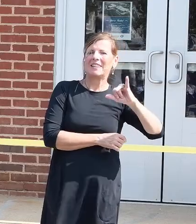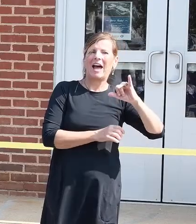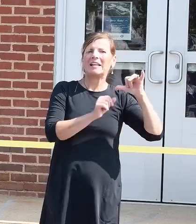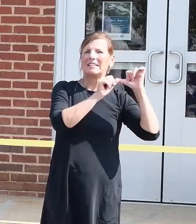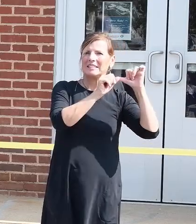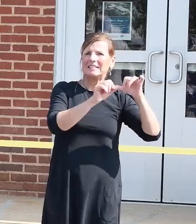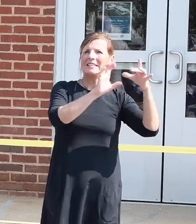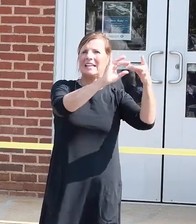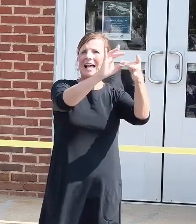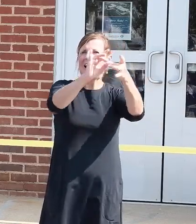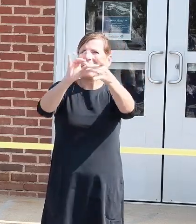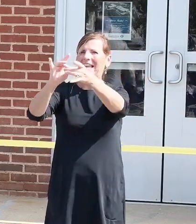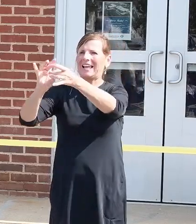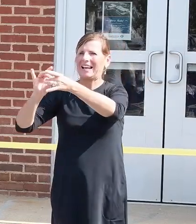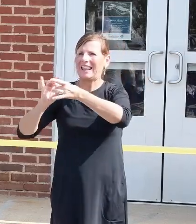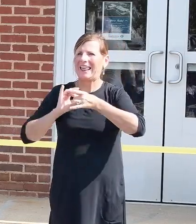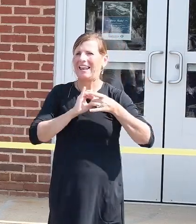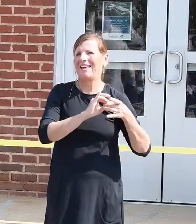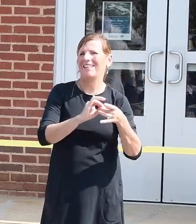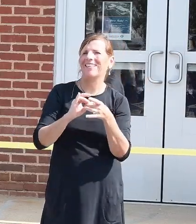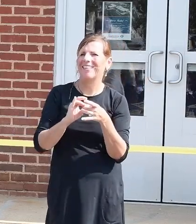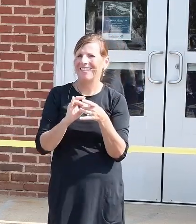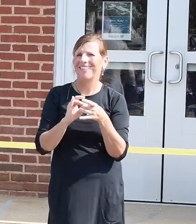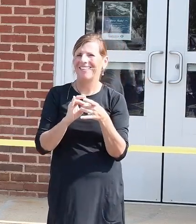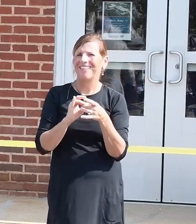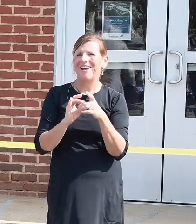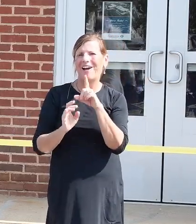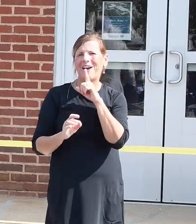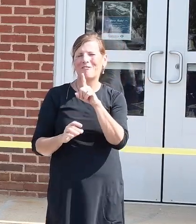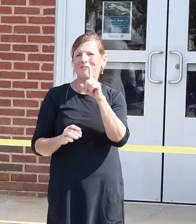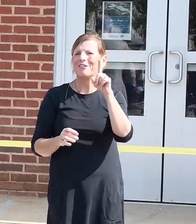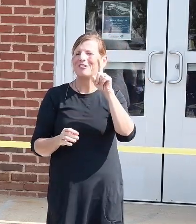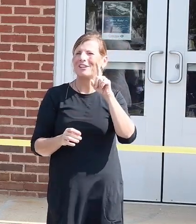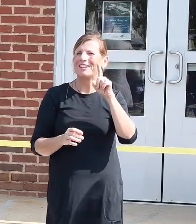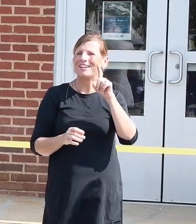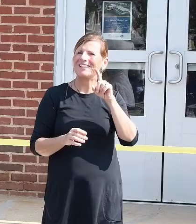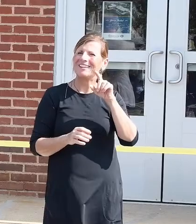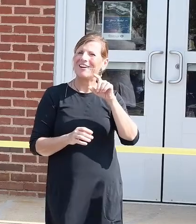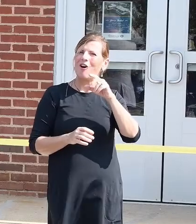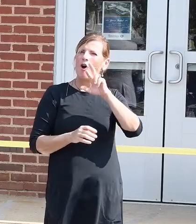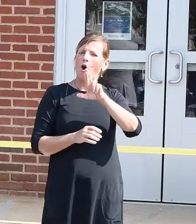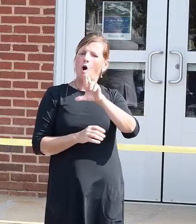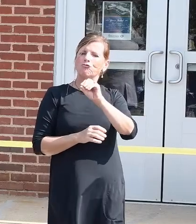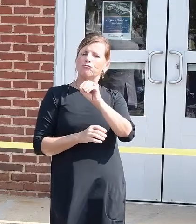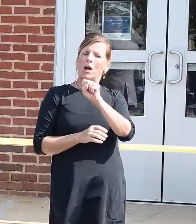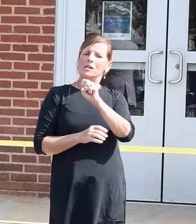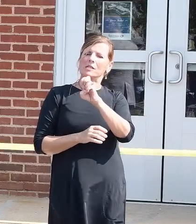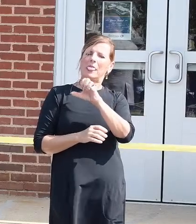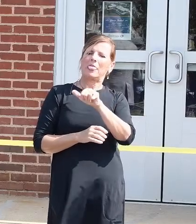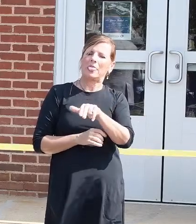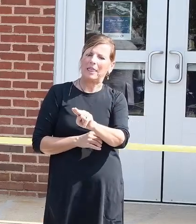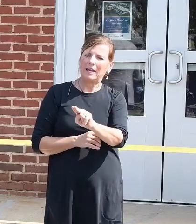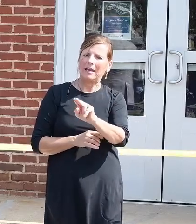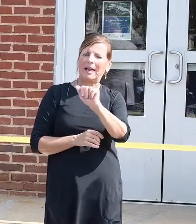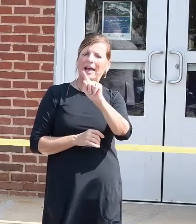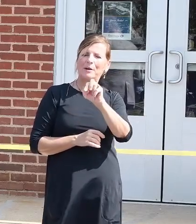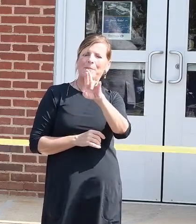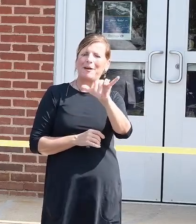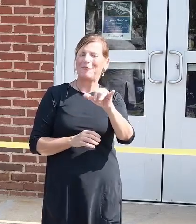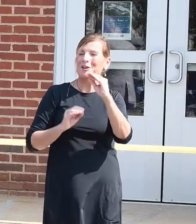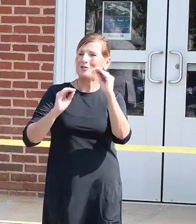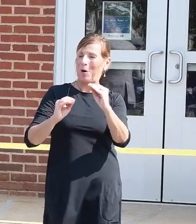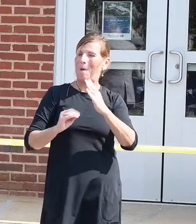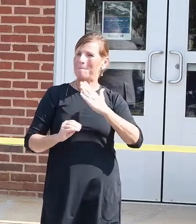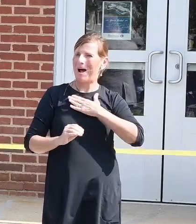of our connections, I was really reminded, Delegate Atterbury, of the fact that Rosalind Atterbury taught my daughter at Clarksville